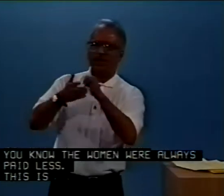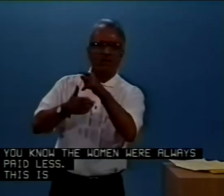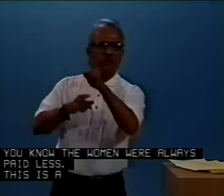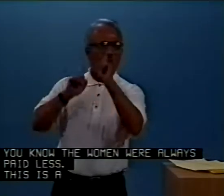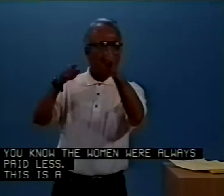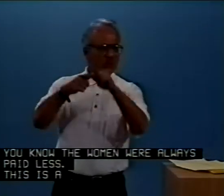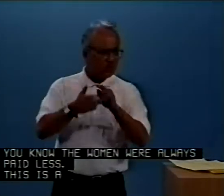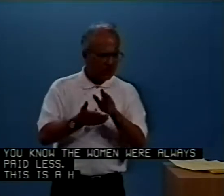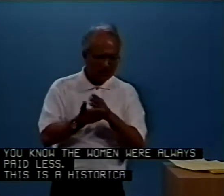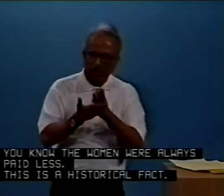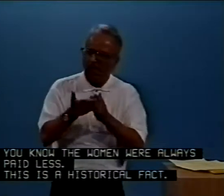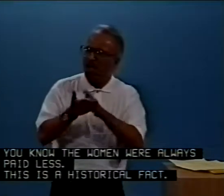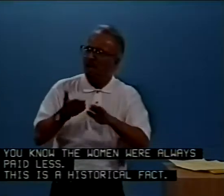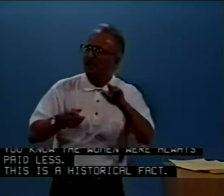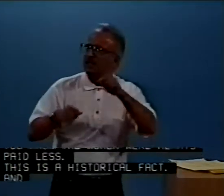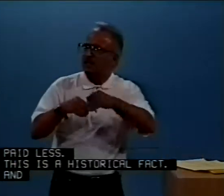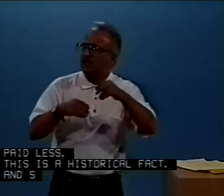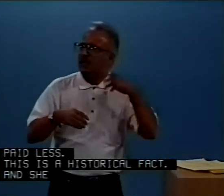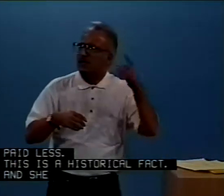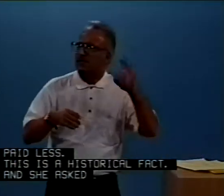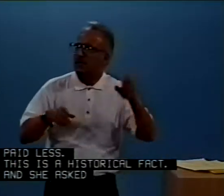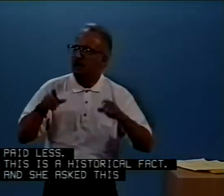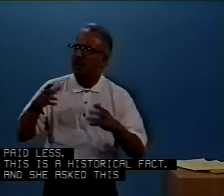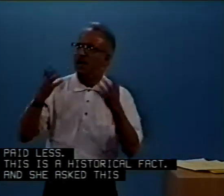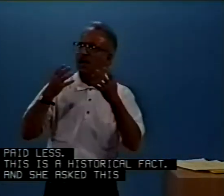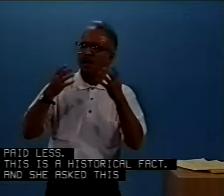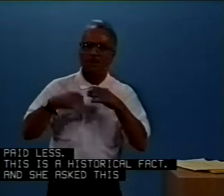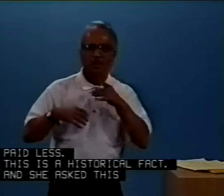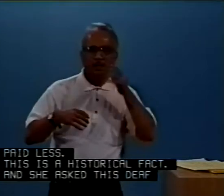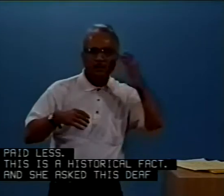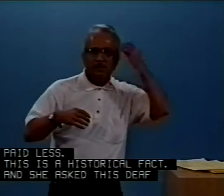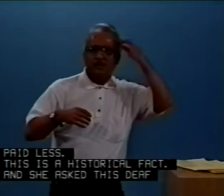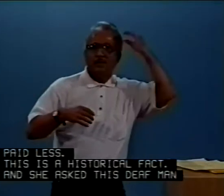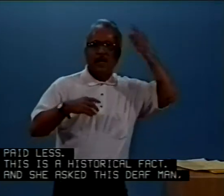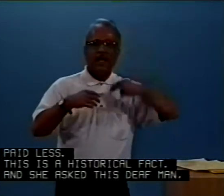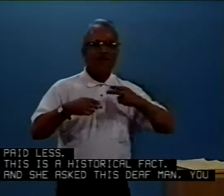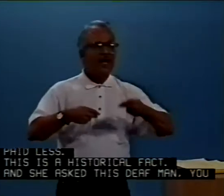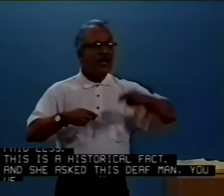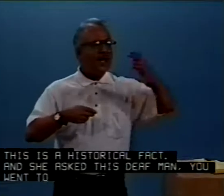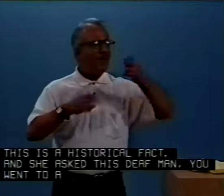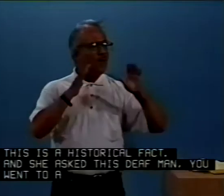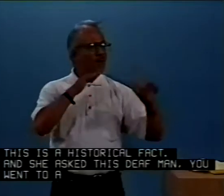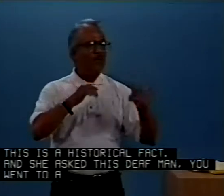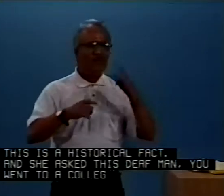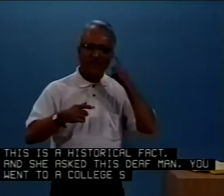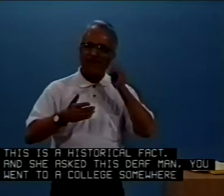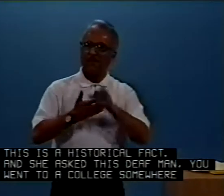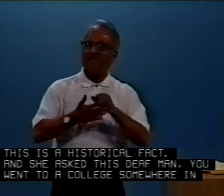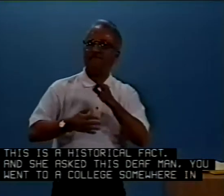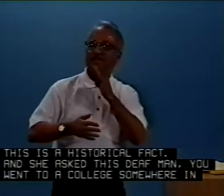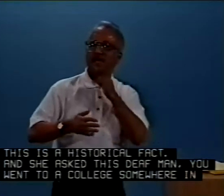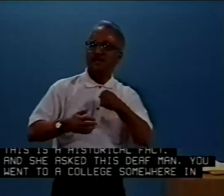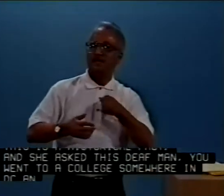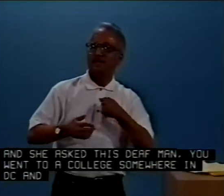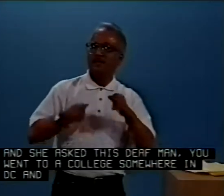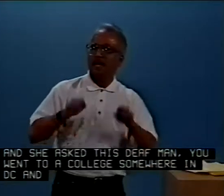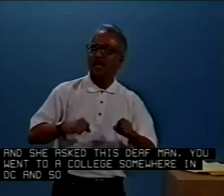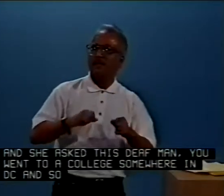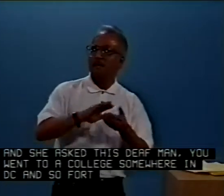man that you went to a college somewhere in D.C. and so forth, and she began to have higher hopes for me,